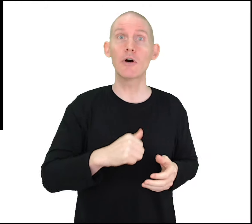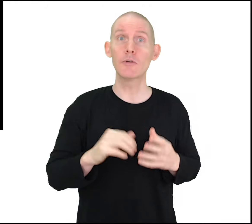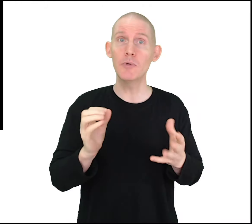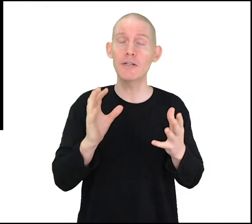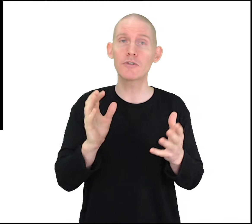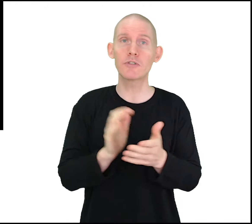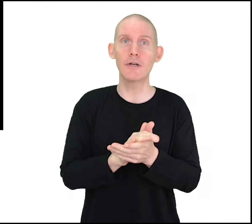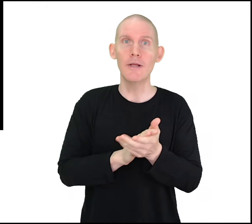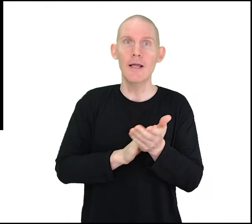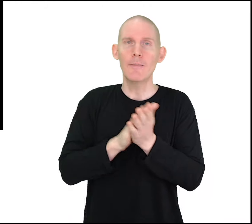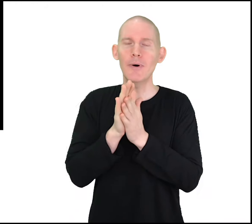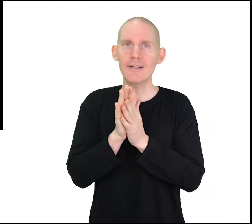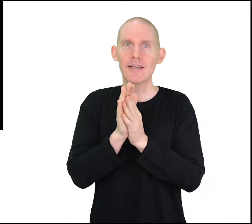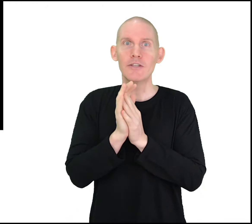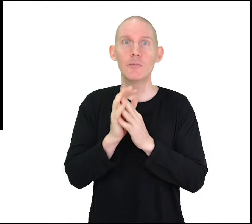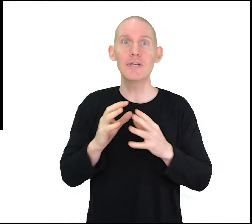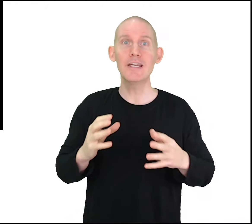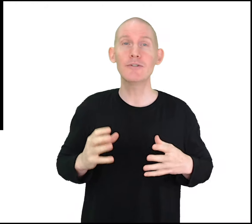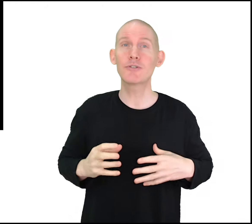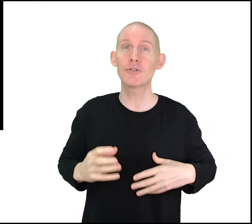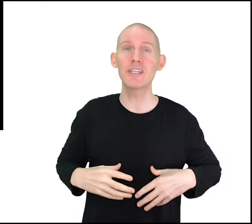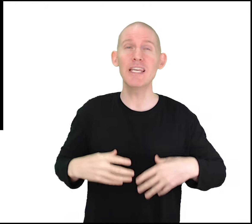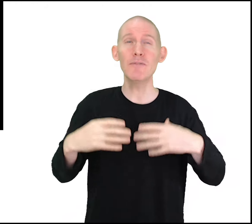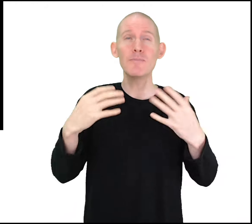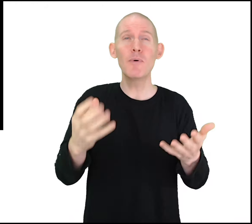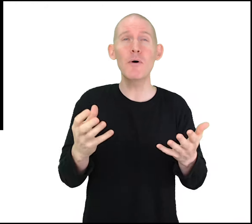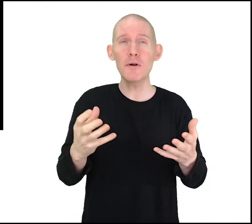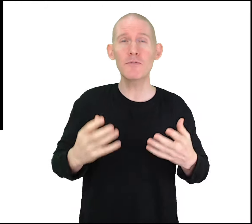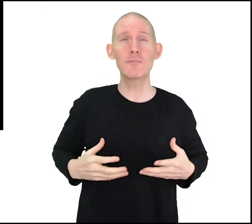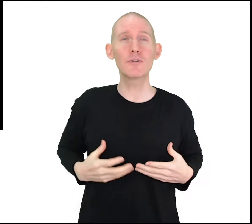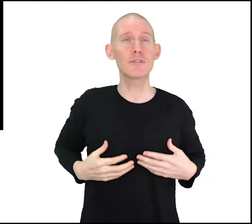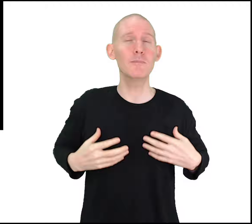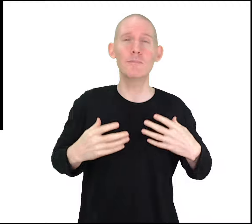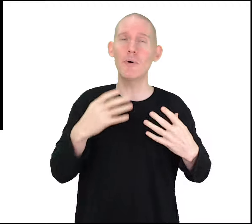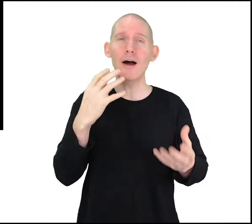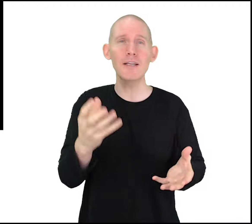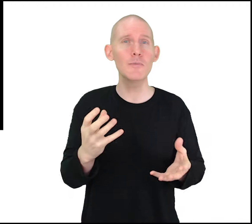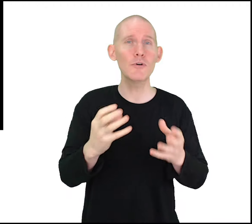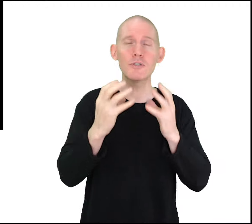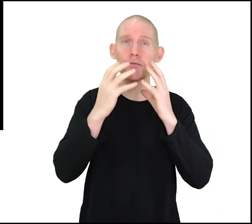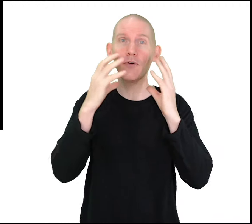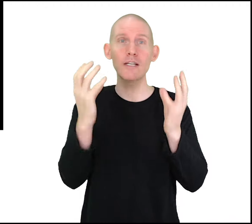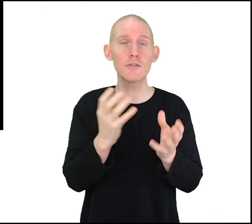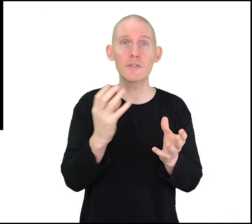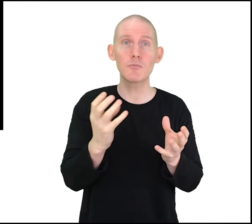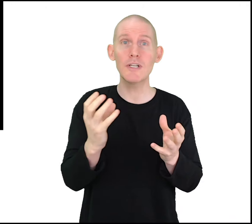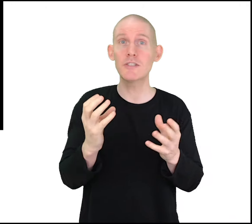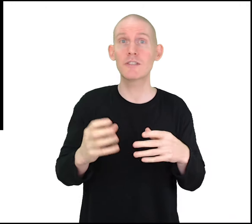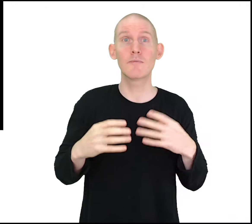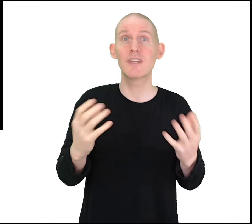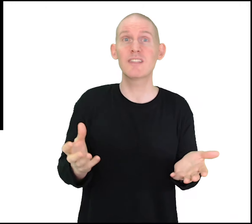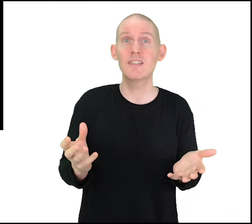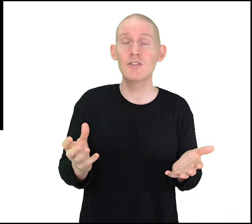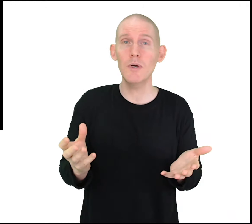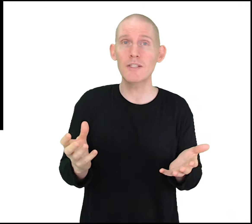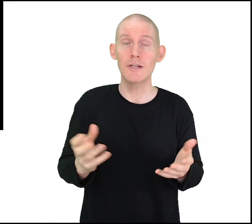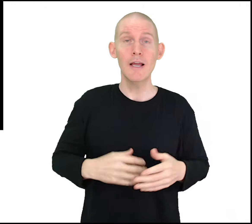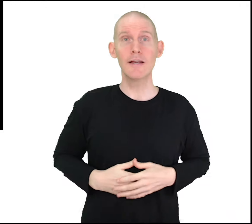You'll be understood. But you'll be understood even more if you put some body motion, facial expressions to fit the situation. Now, it's